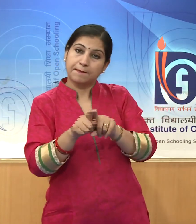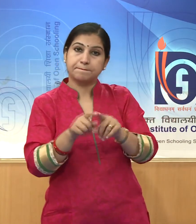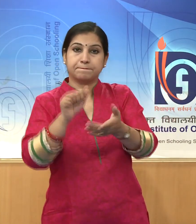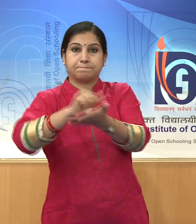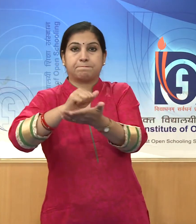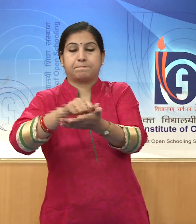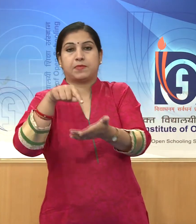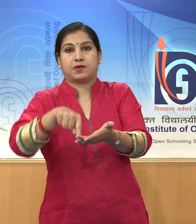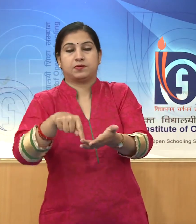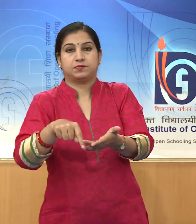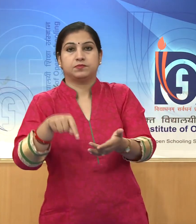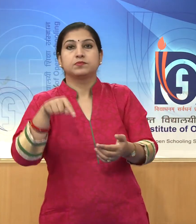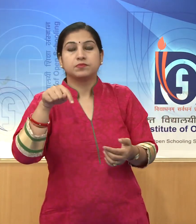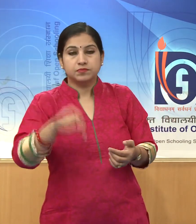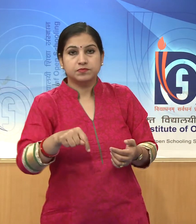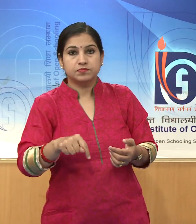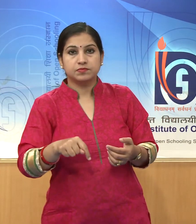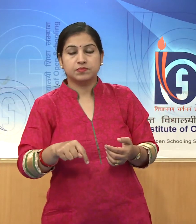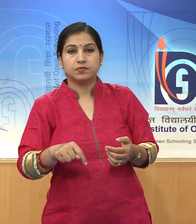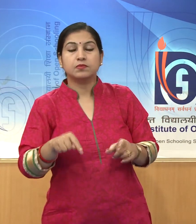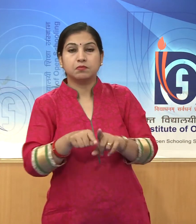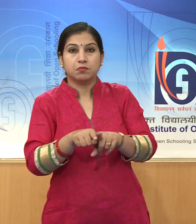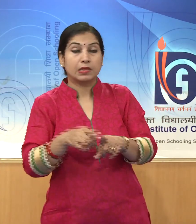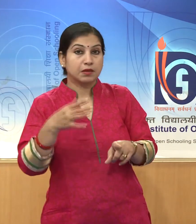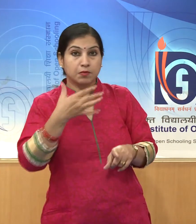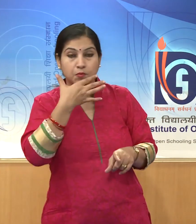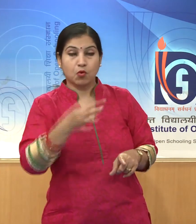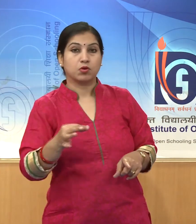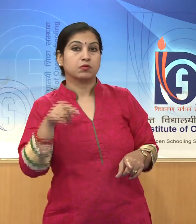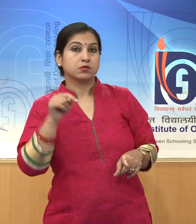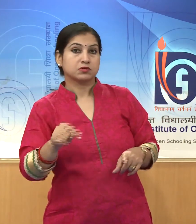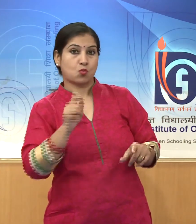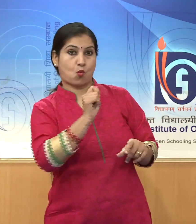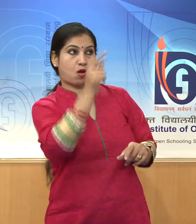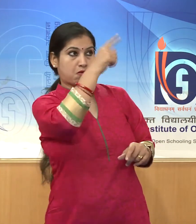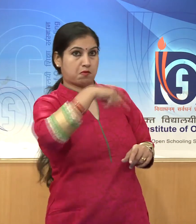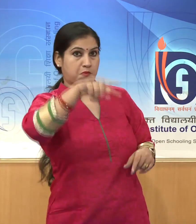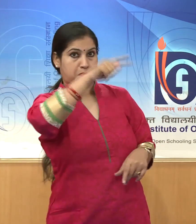prints, which is the main beauty of this work.